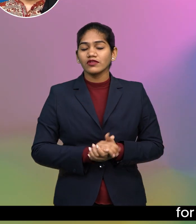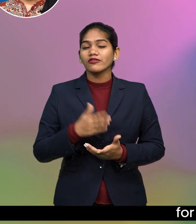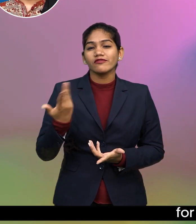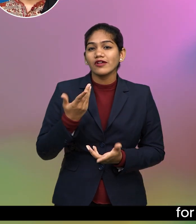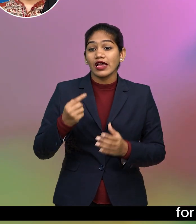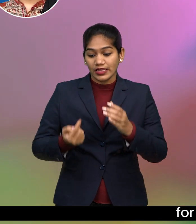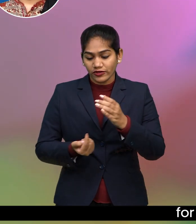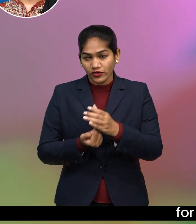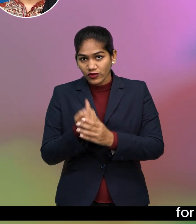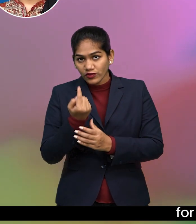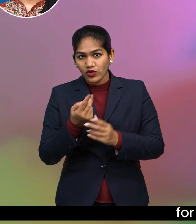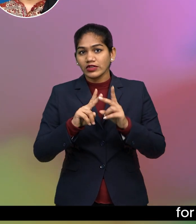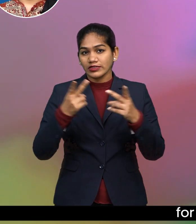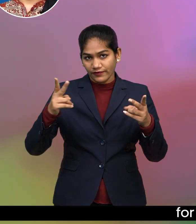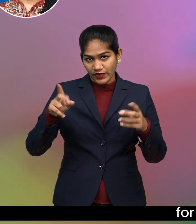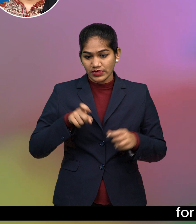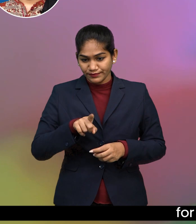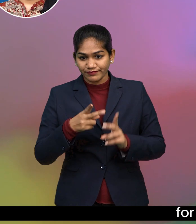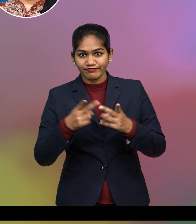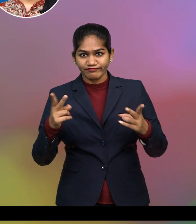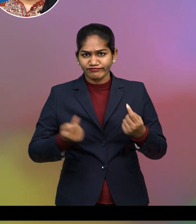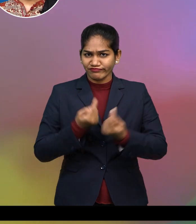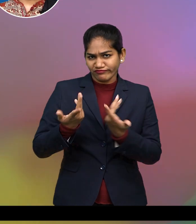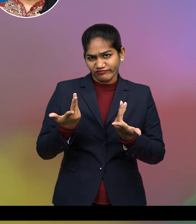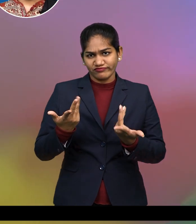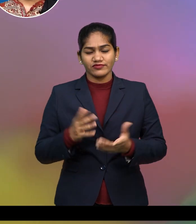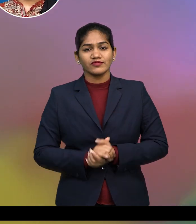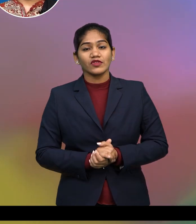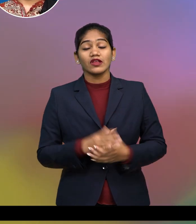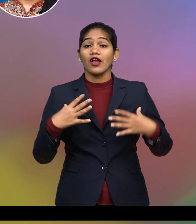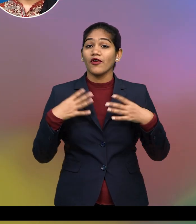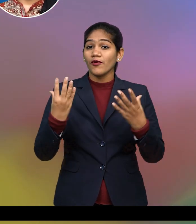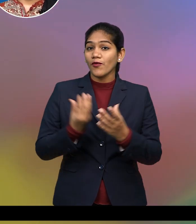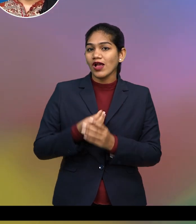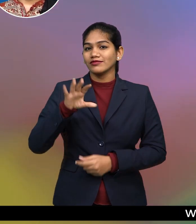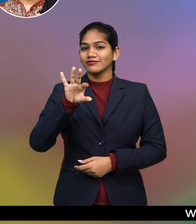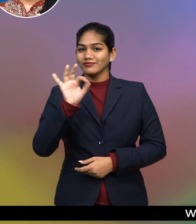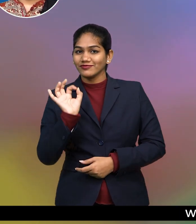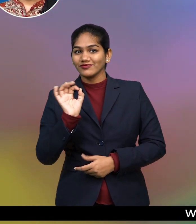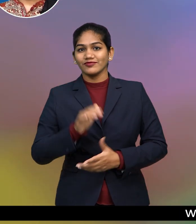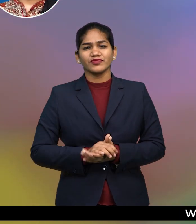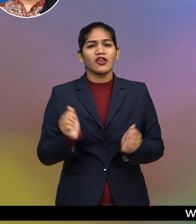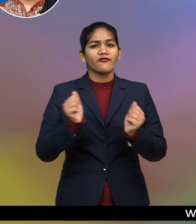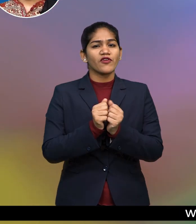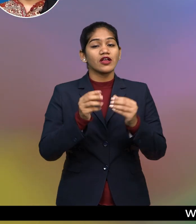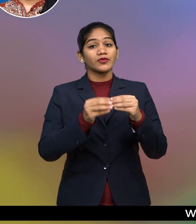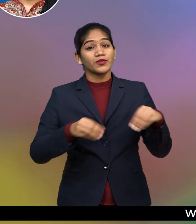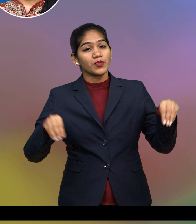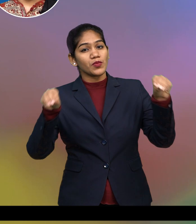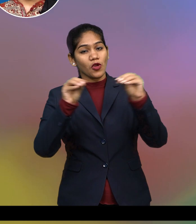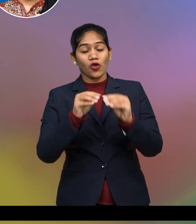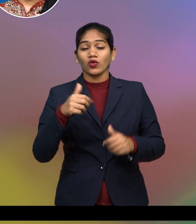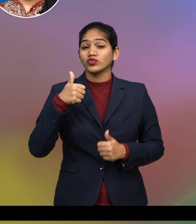for growing organisms of our choice with more